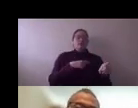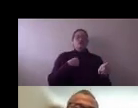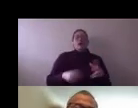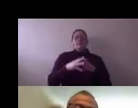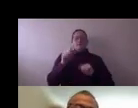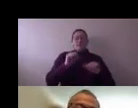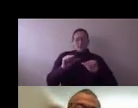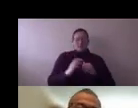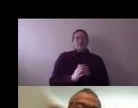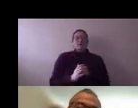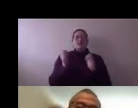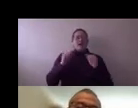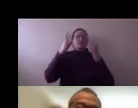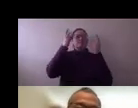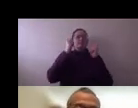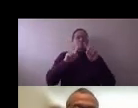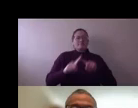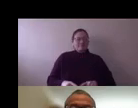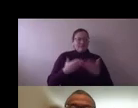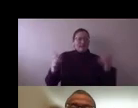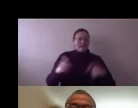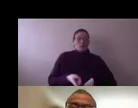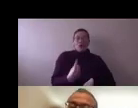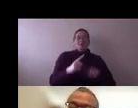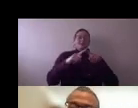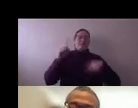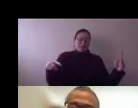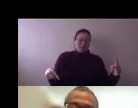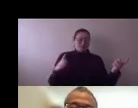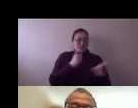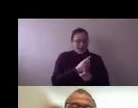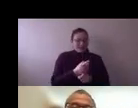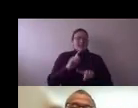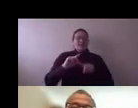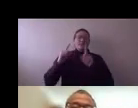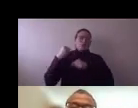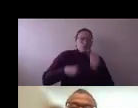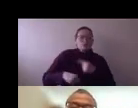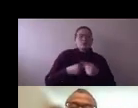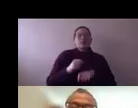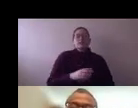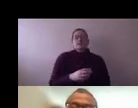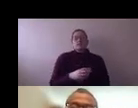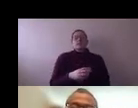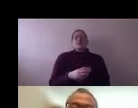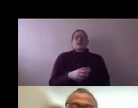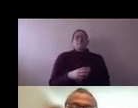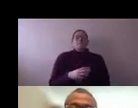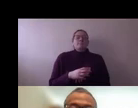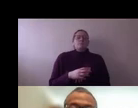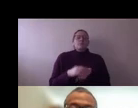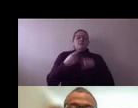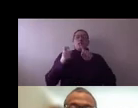several aspects. One is the diversity, right? It's a multi-generational They come from